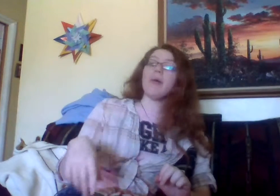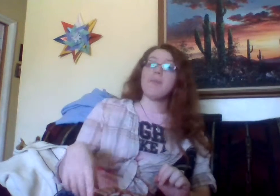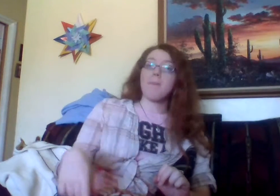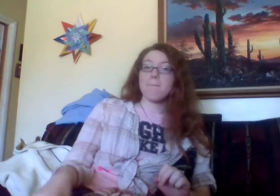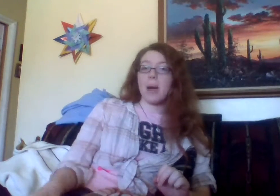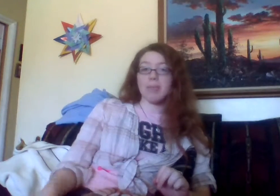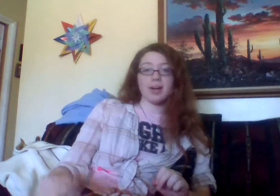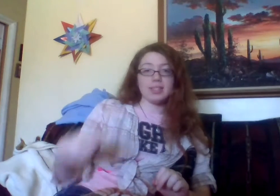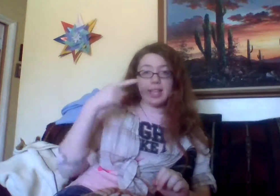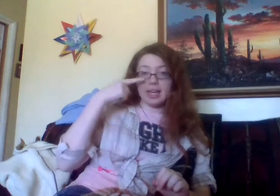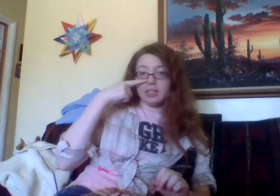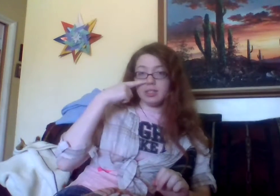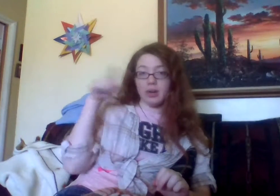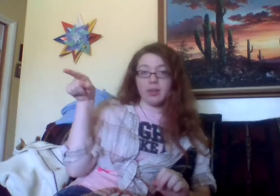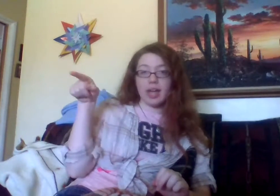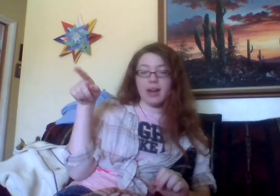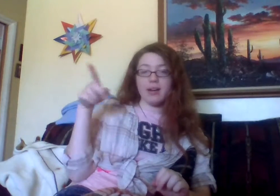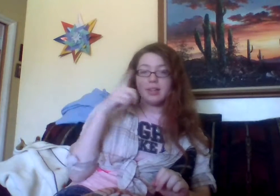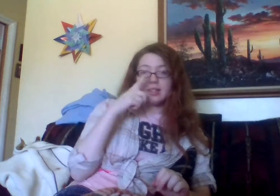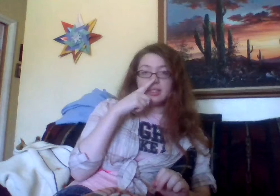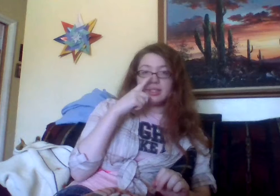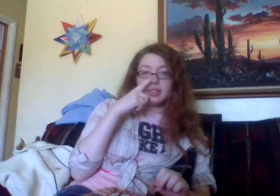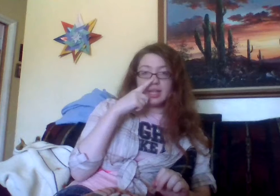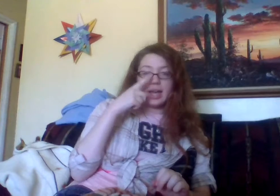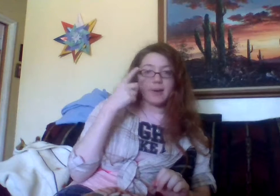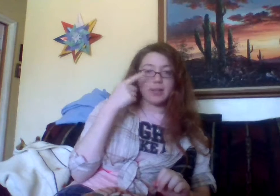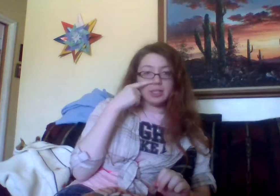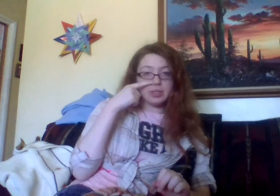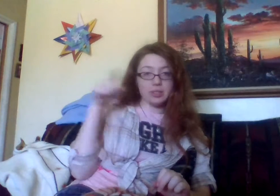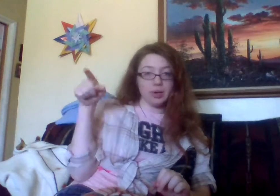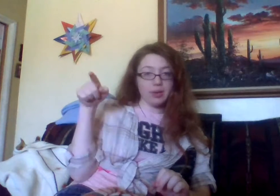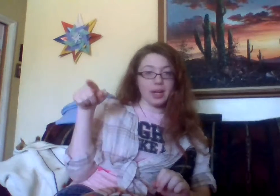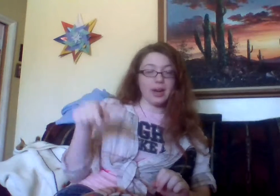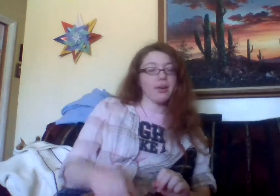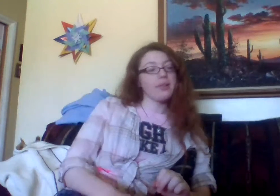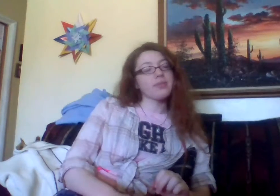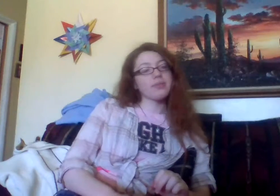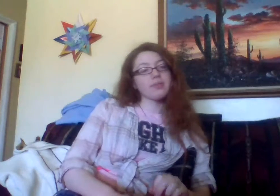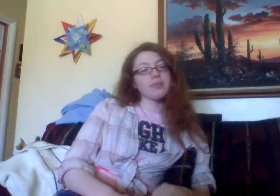Uh, Paparazzi, they don't care because this is care and this is don't care.